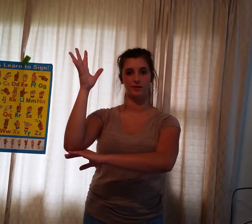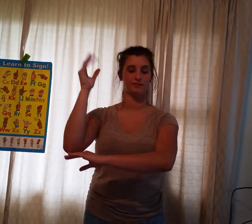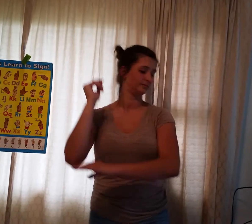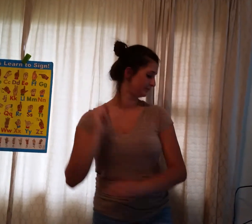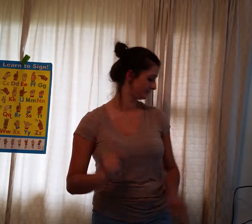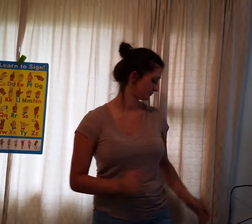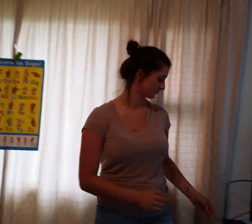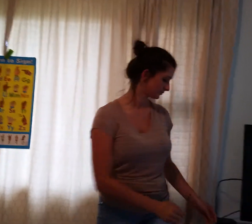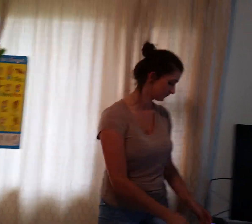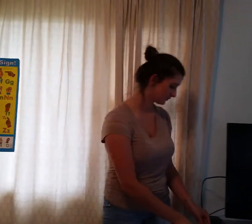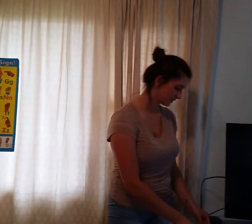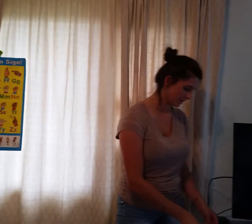bit.